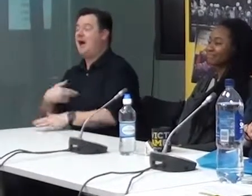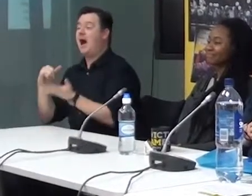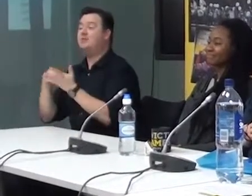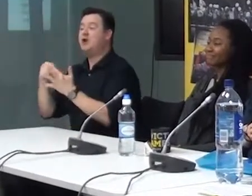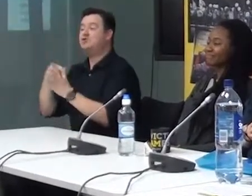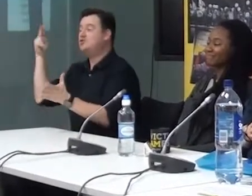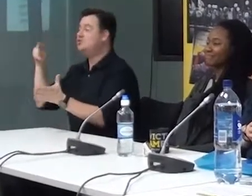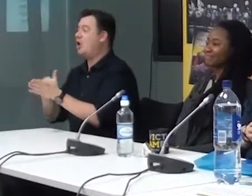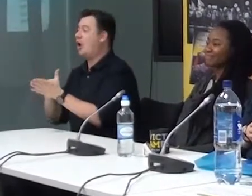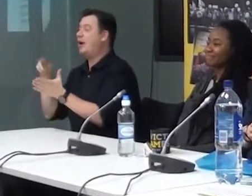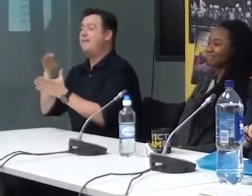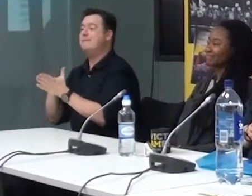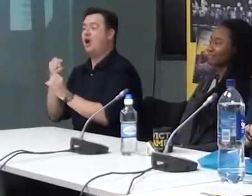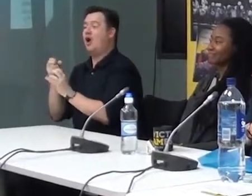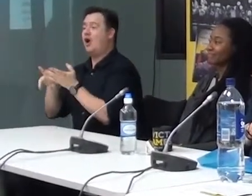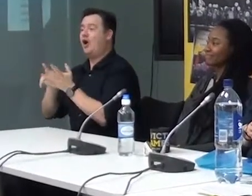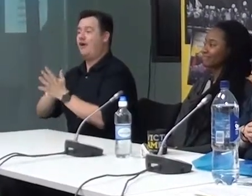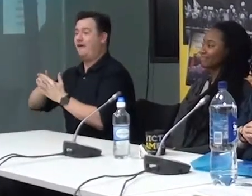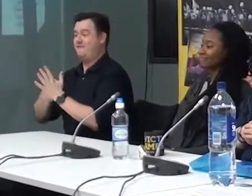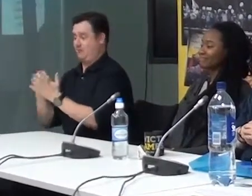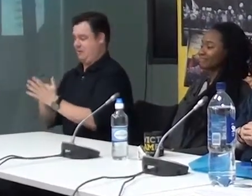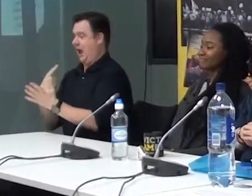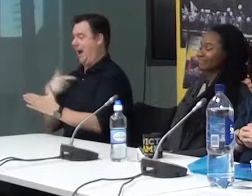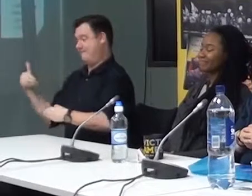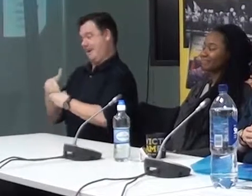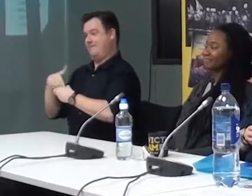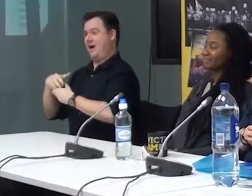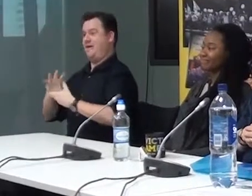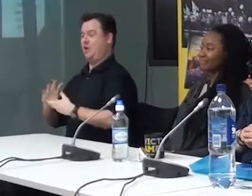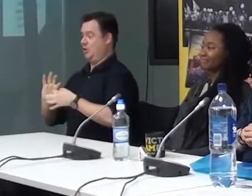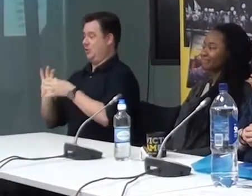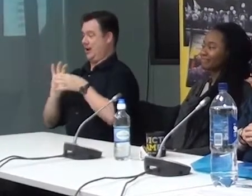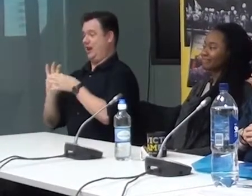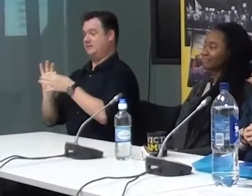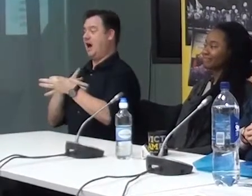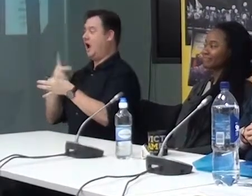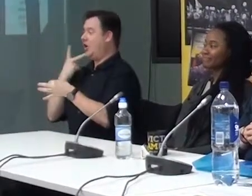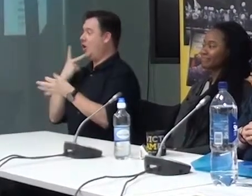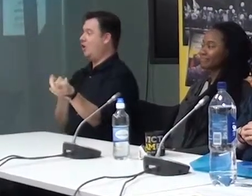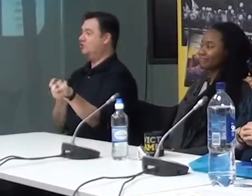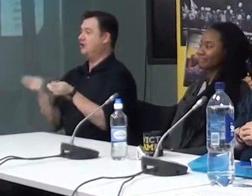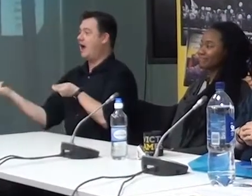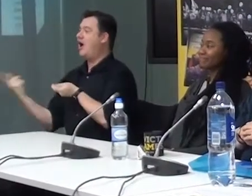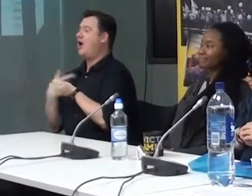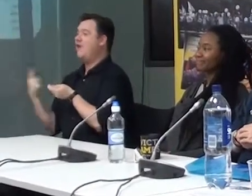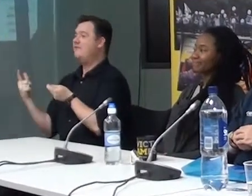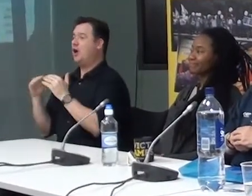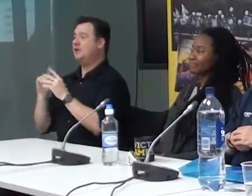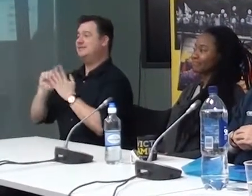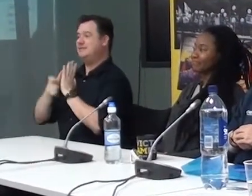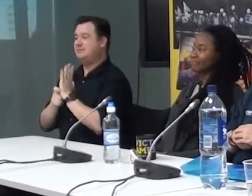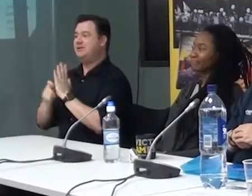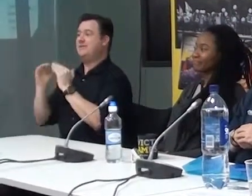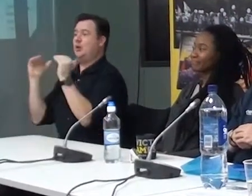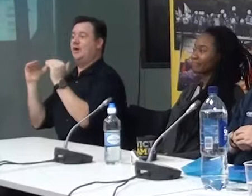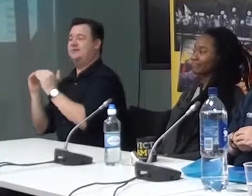McGovern. I'm a member of Unite. I'm also a co-chair of TEC Disabled Workers Committee. I'm a